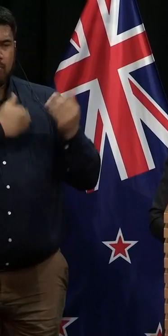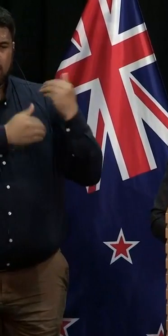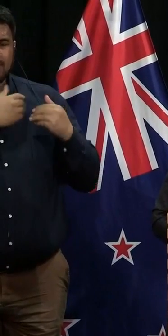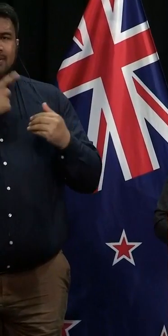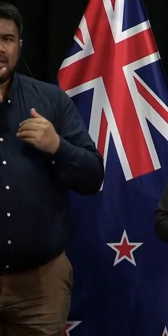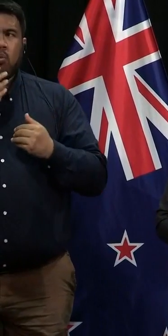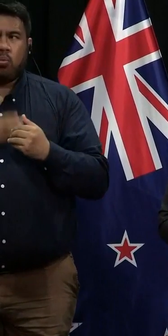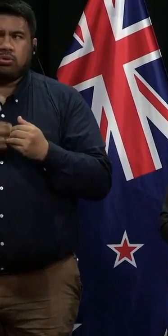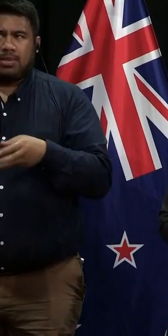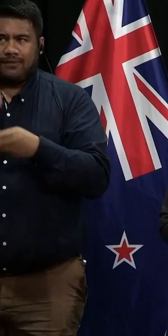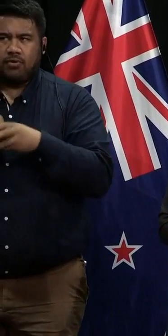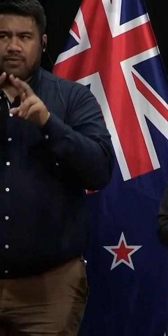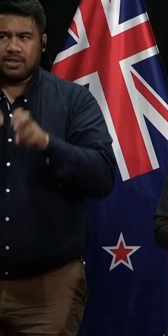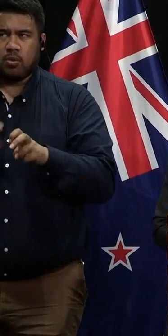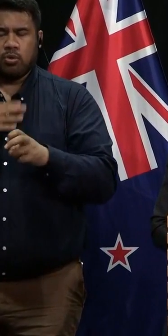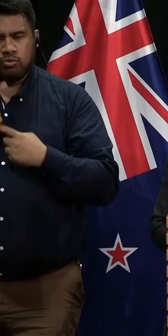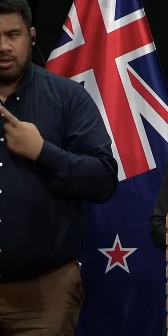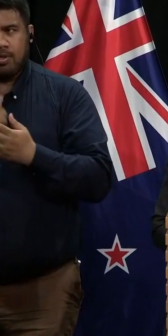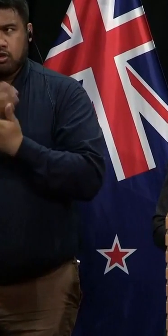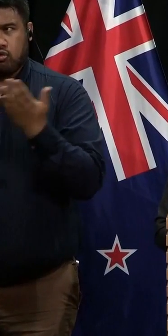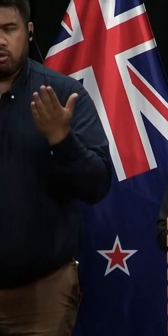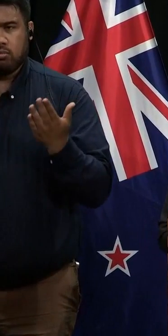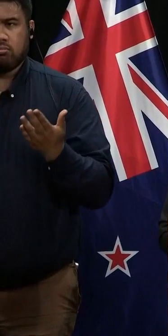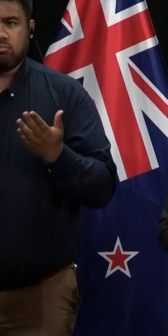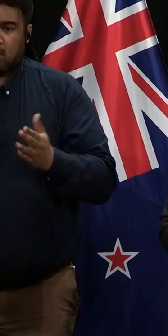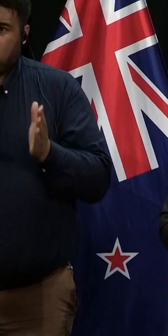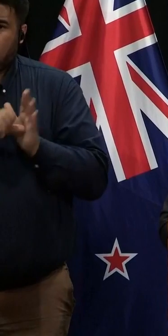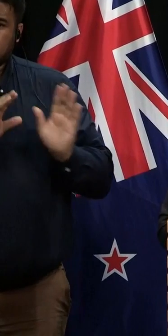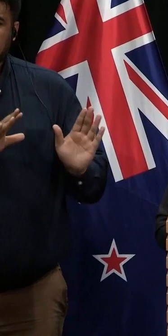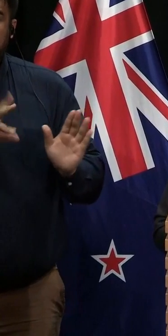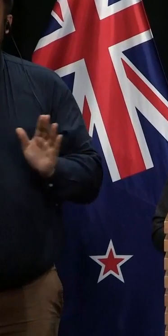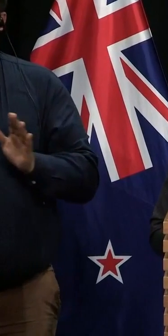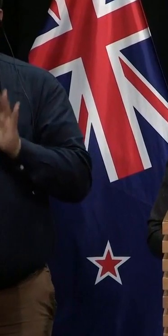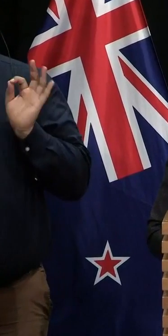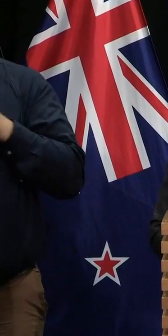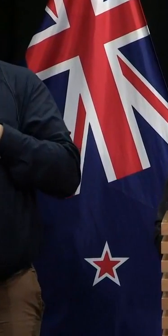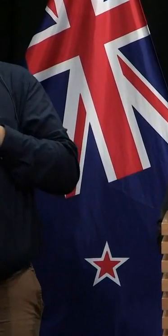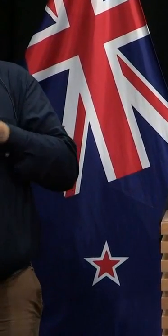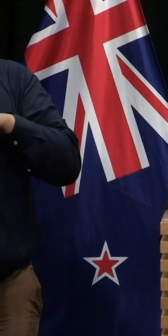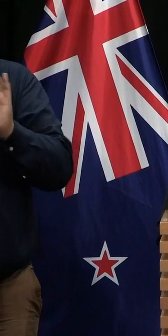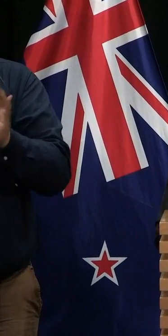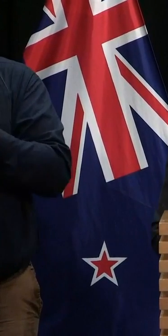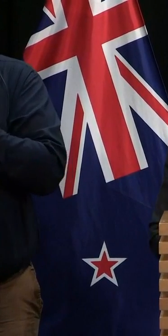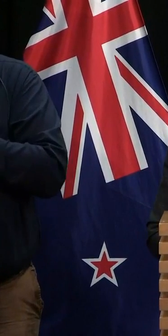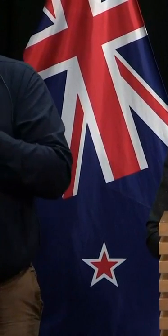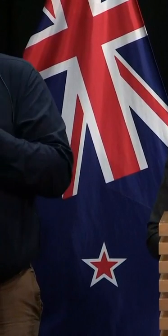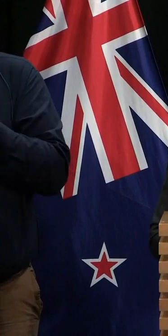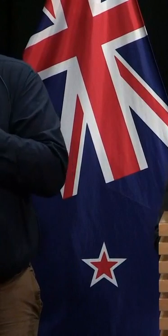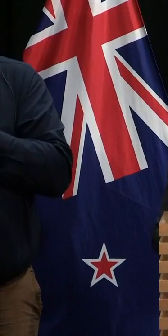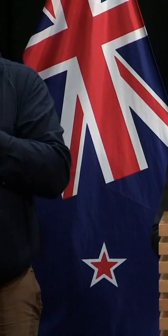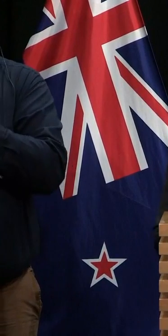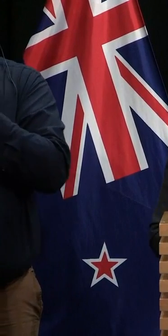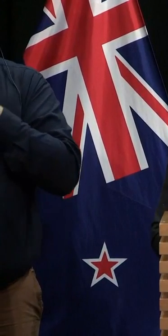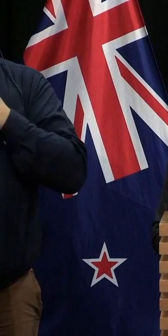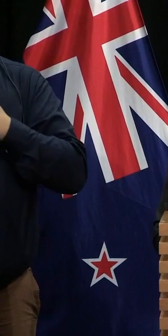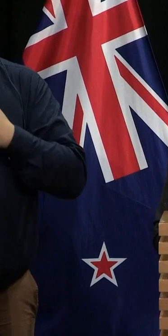not doing this also comes at a cost. People are already carrying the burden of the impact that this has had on their lives, and that